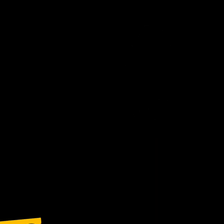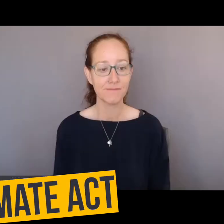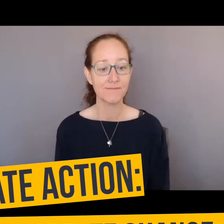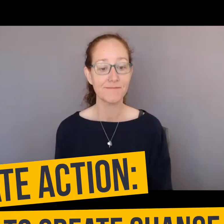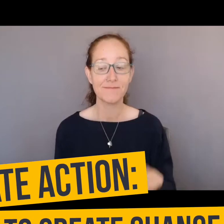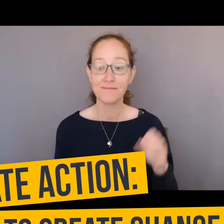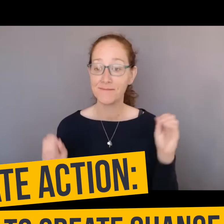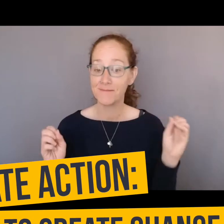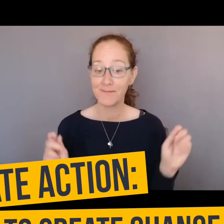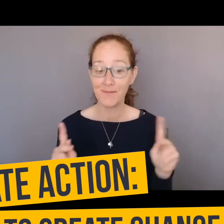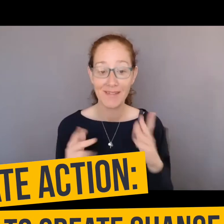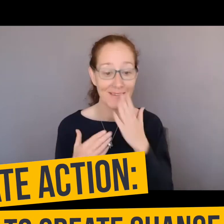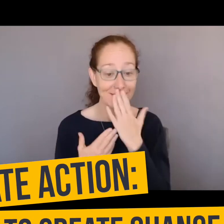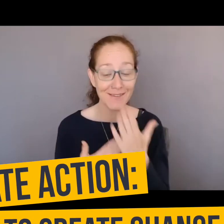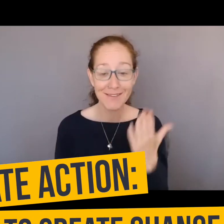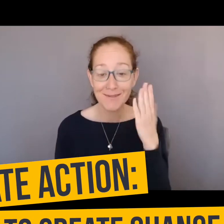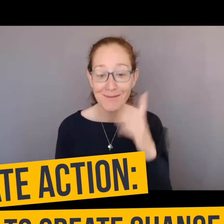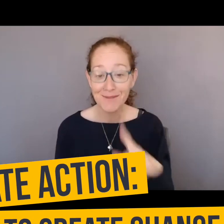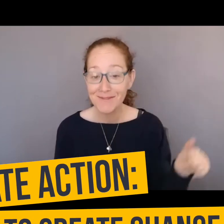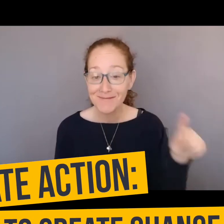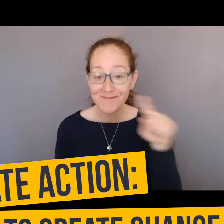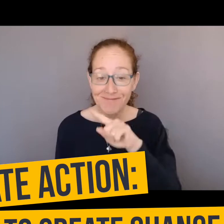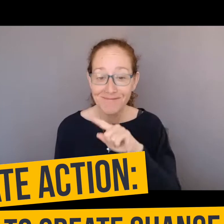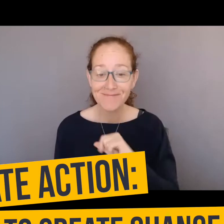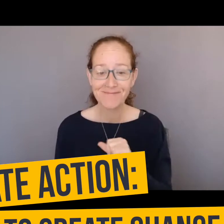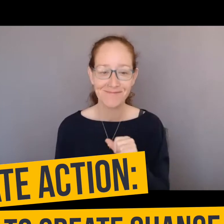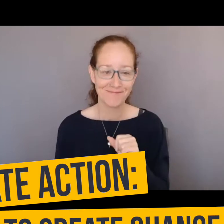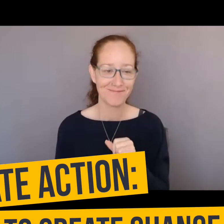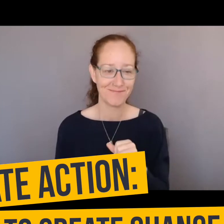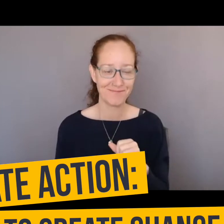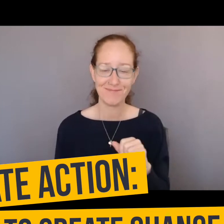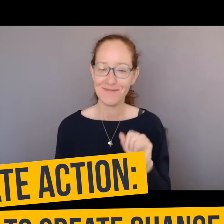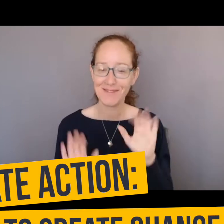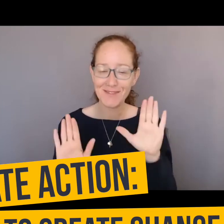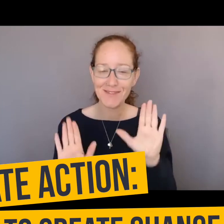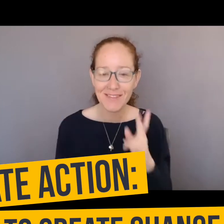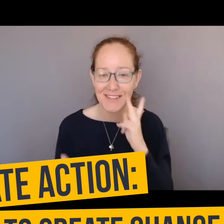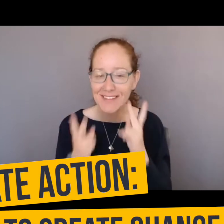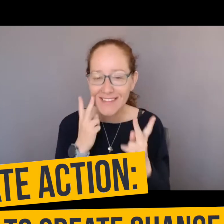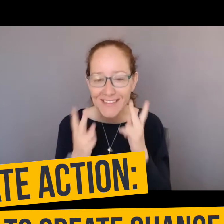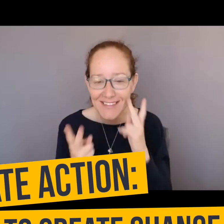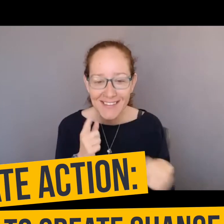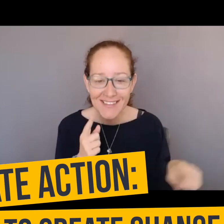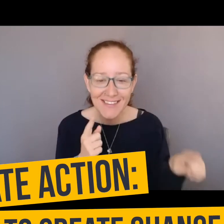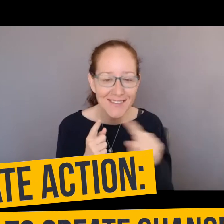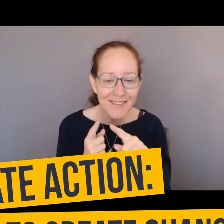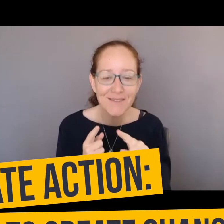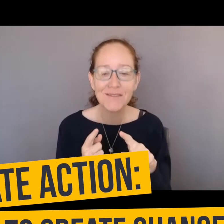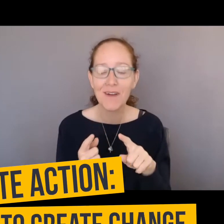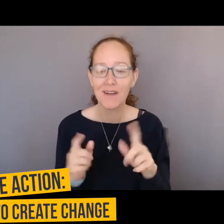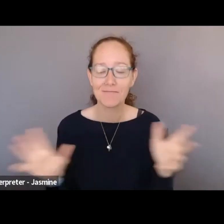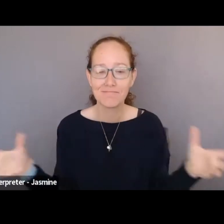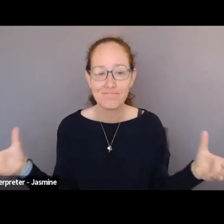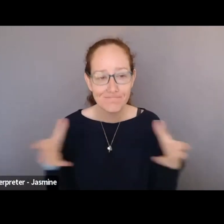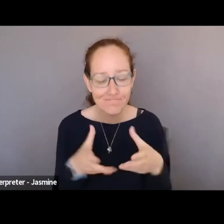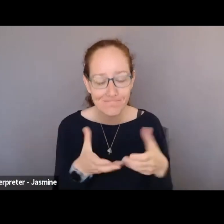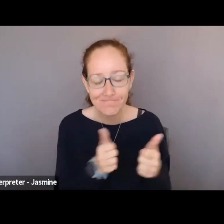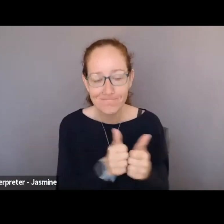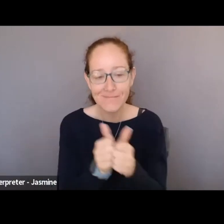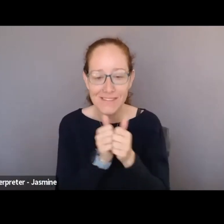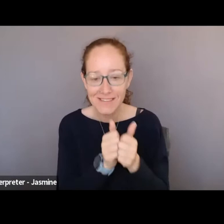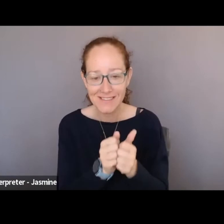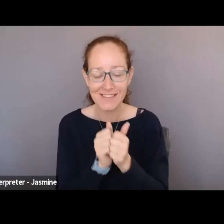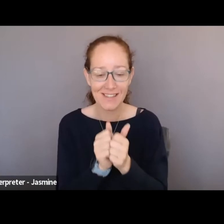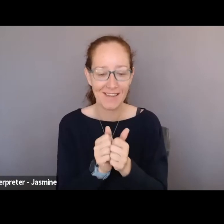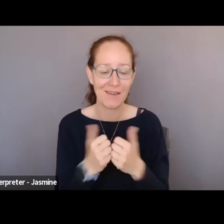right. Good morning, everybody. It is so great to see you and be in this space with you all. Thank you so much